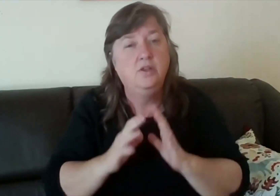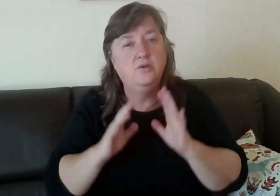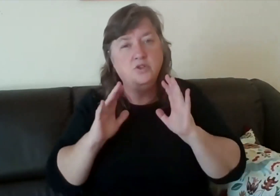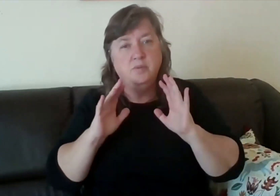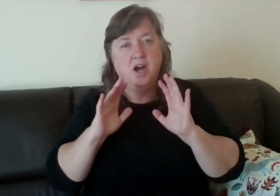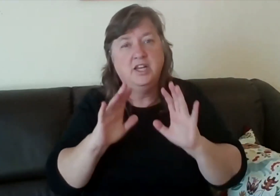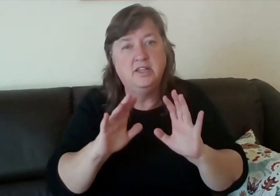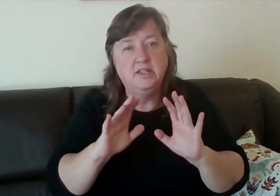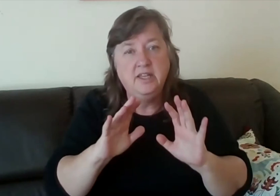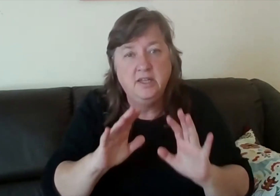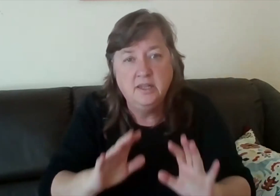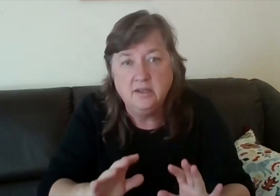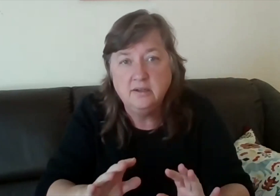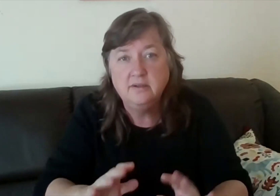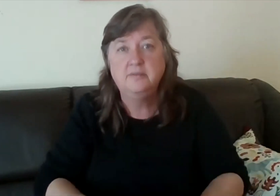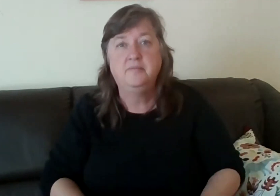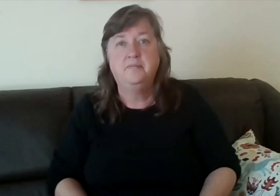Use your body. Lean in